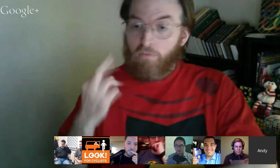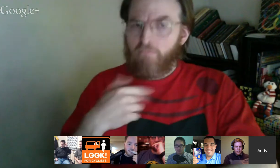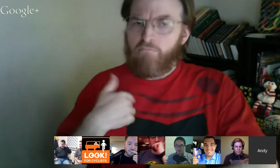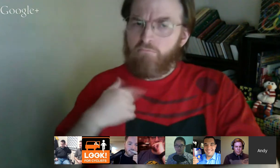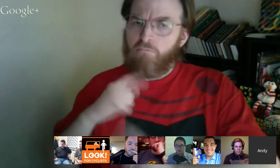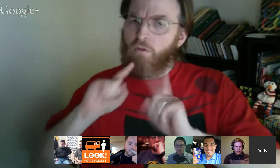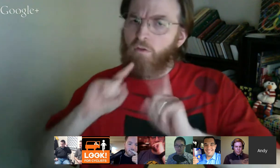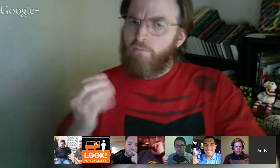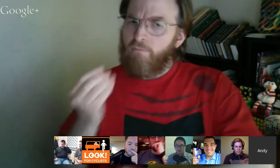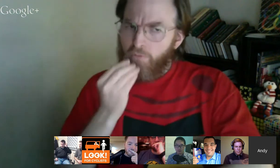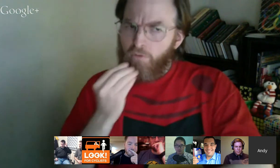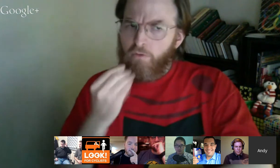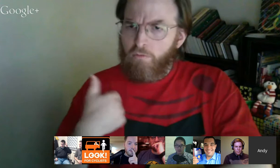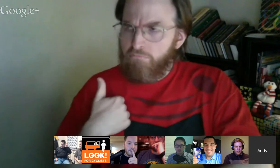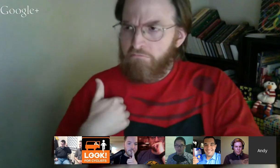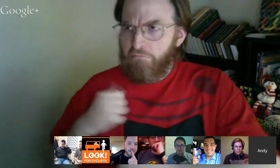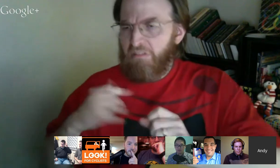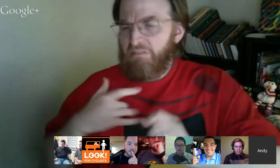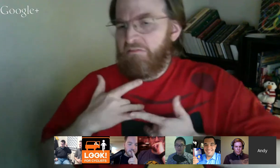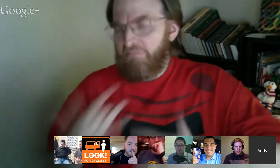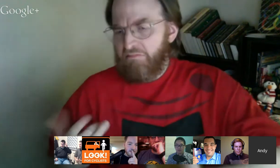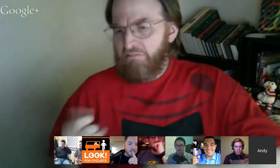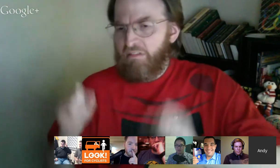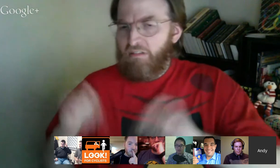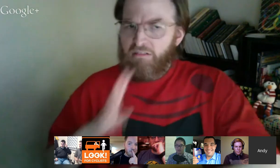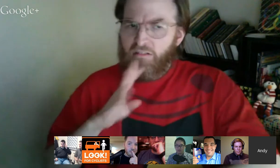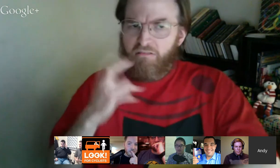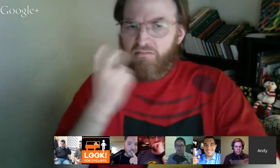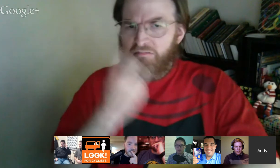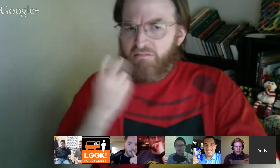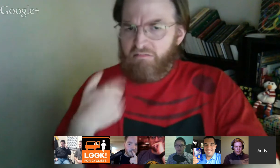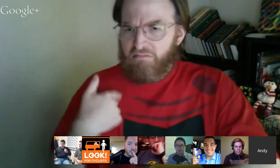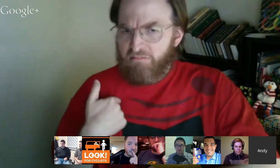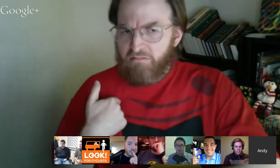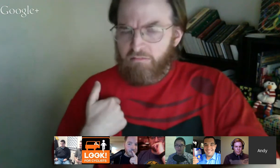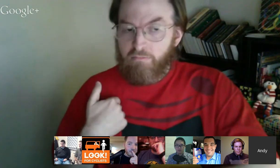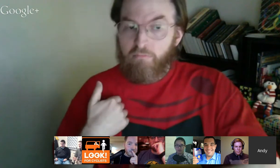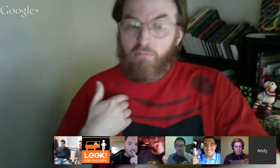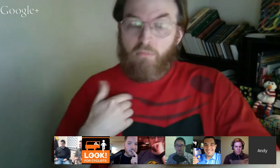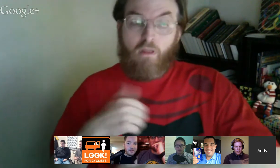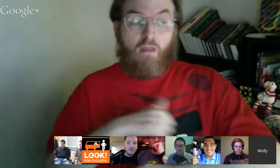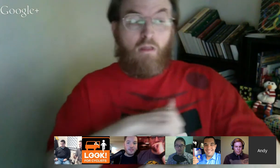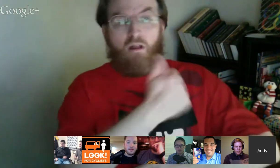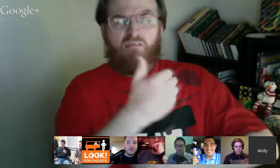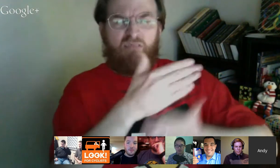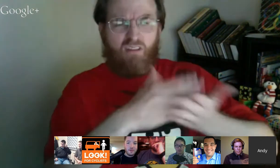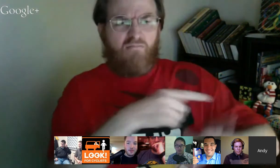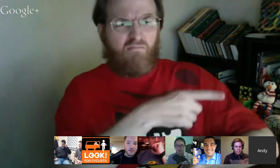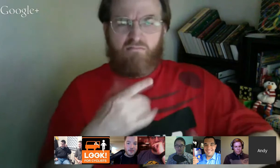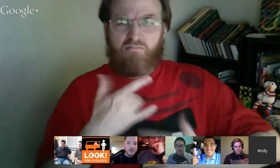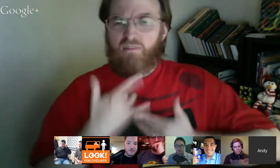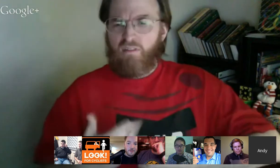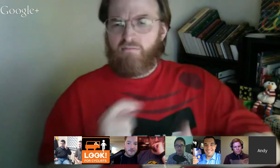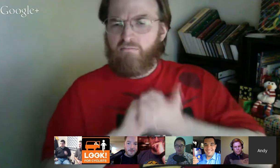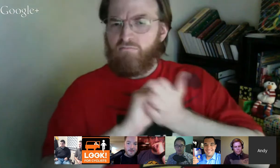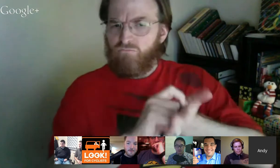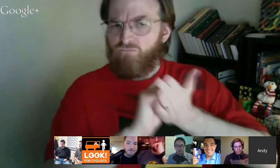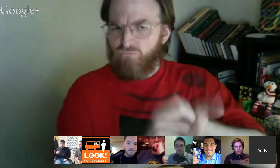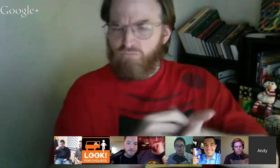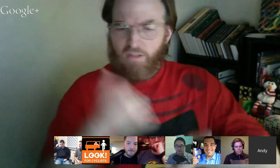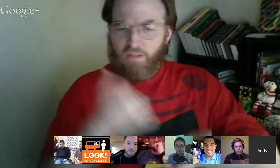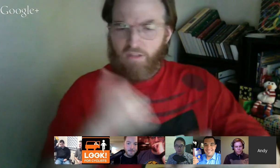reading when they go out to a restaurant or something and ordering food. I tend to go ahead and just speak. Other